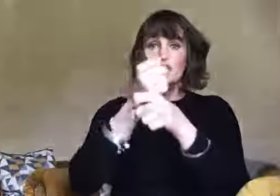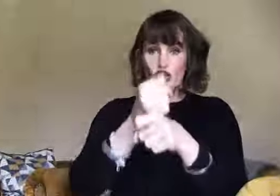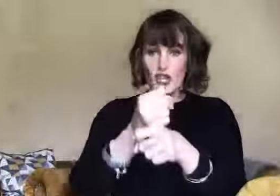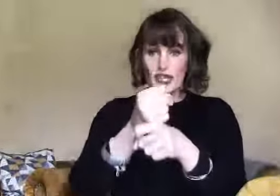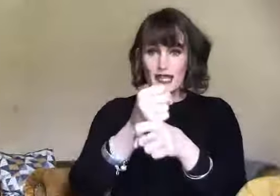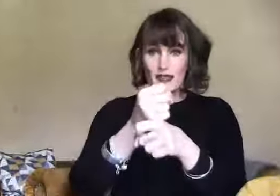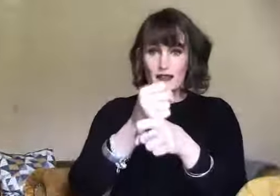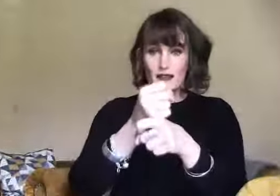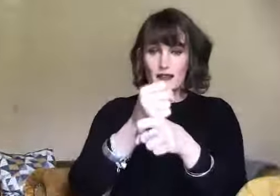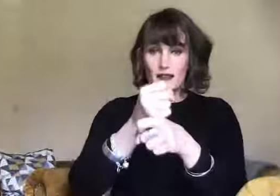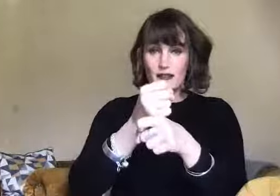G,